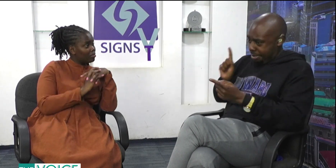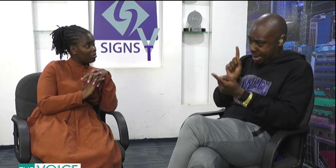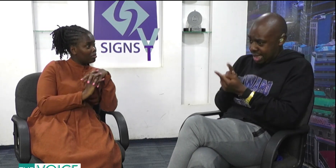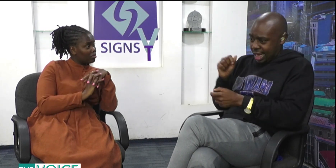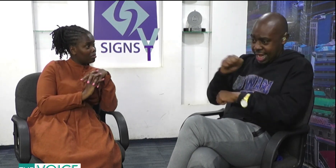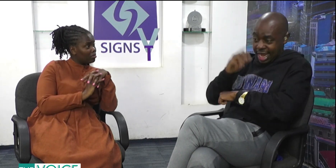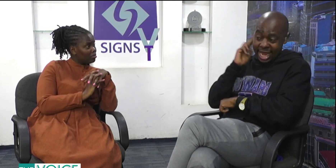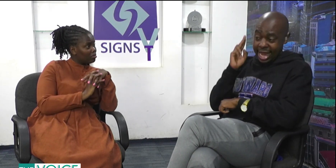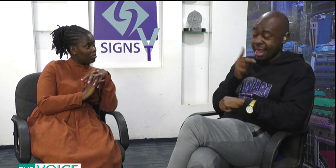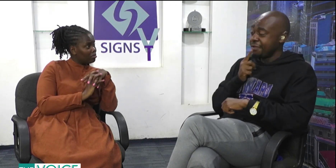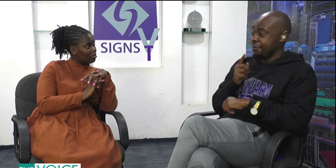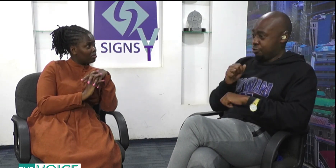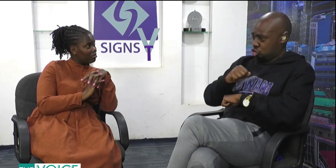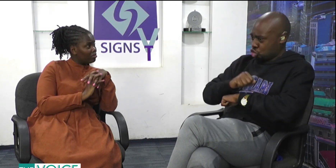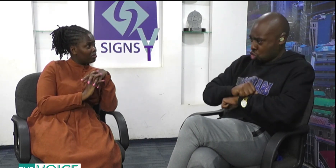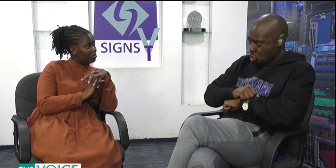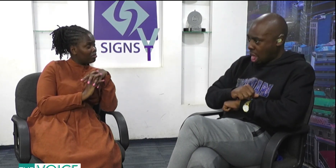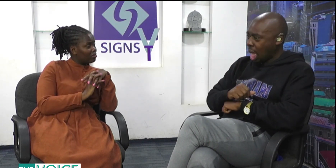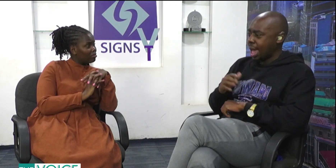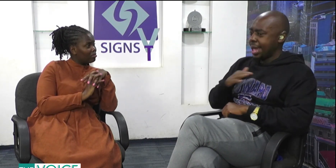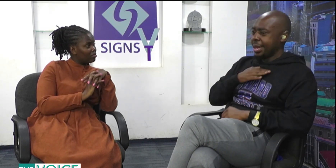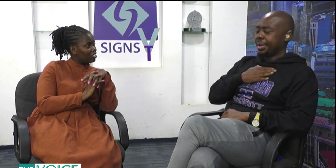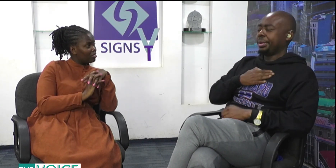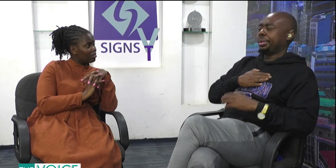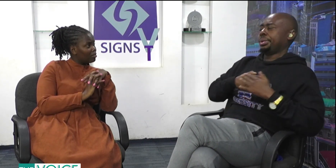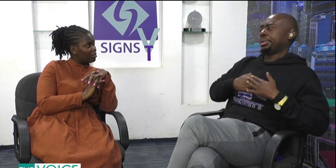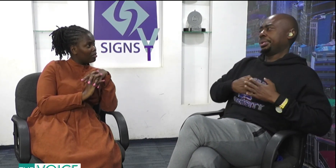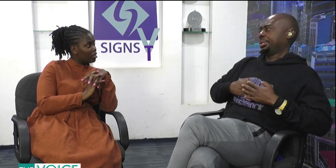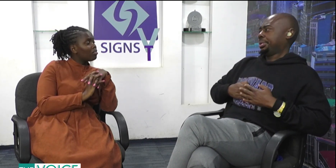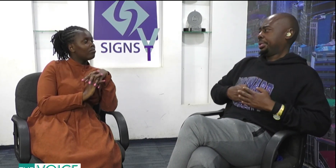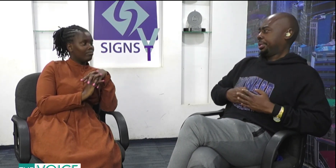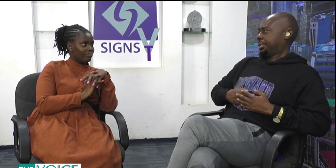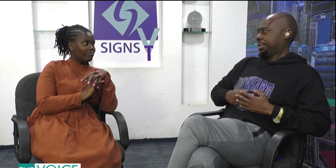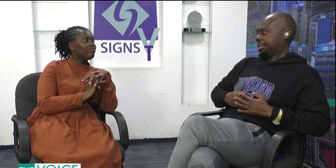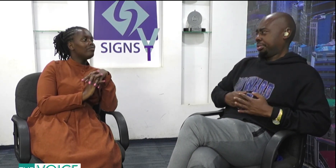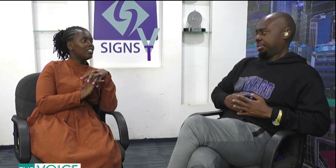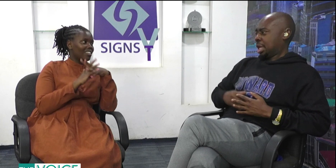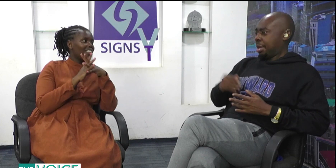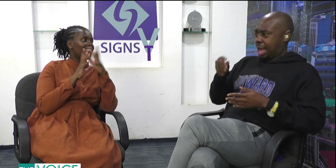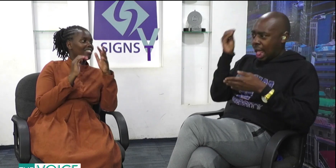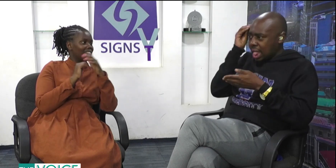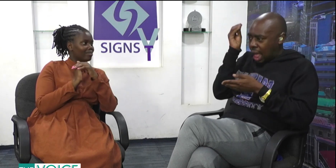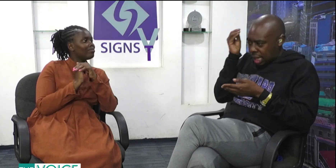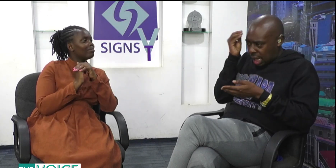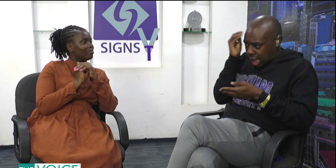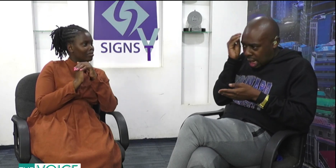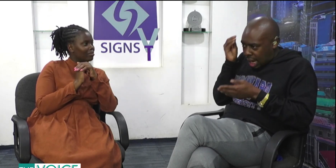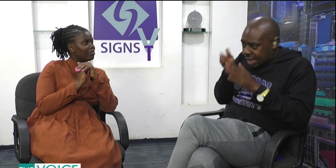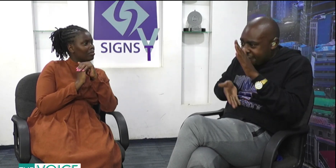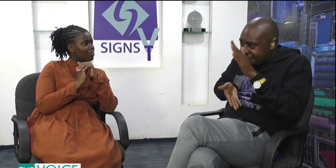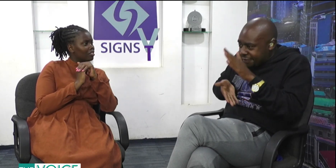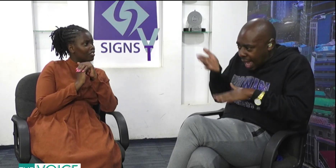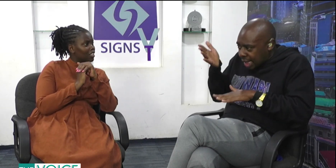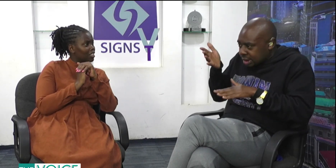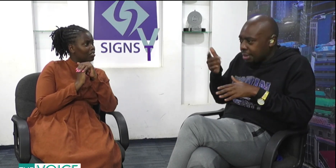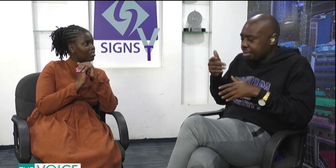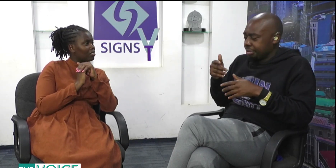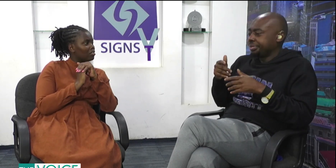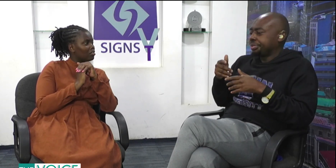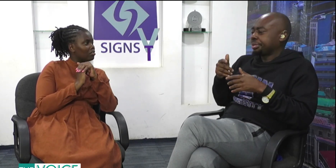So that's when I stopped lip reading and talking, and I decided now to